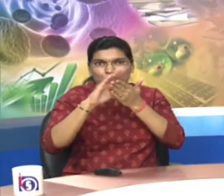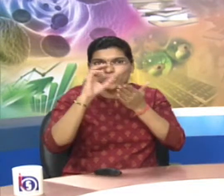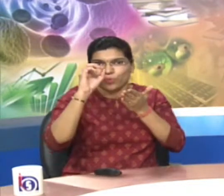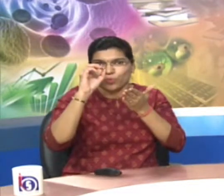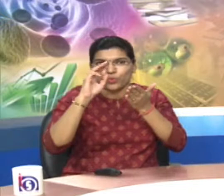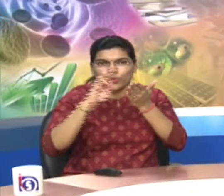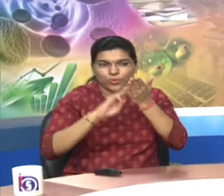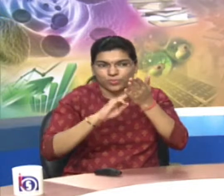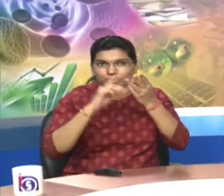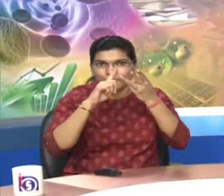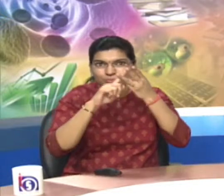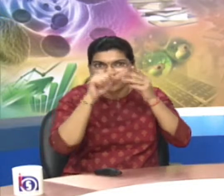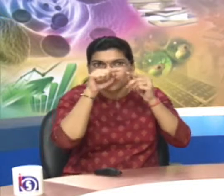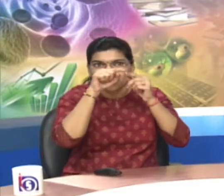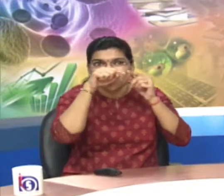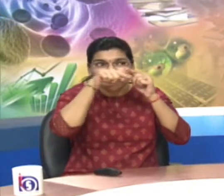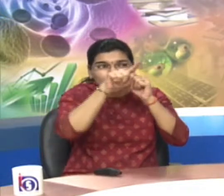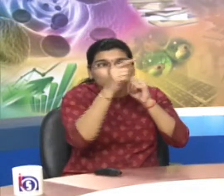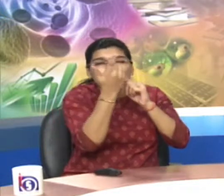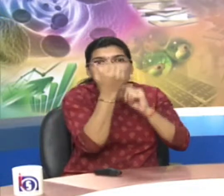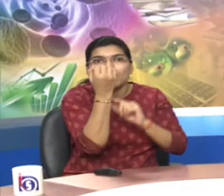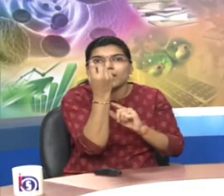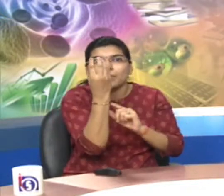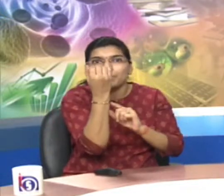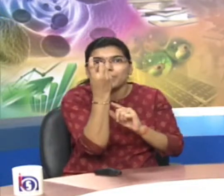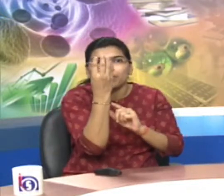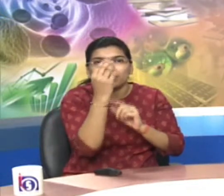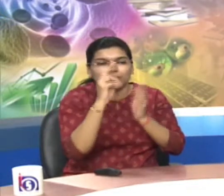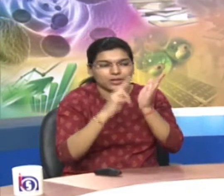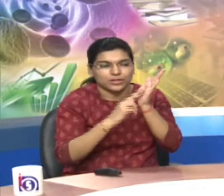the first word, that is the number.